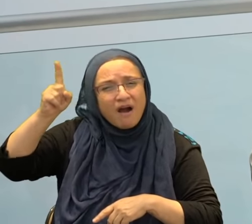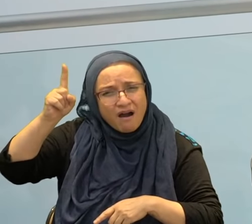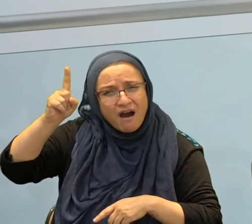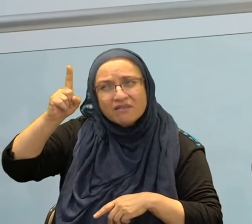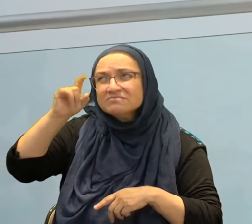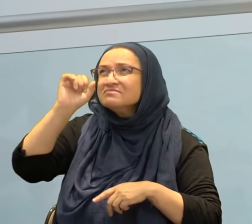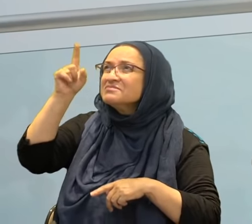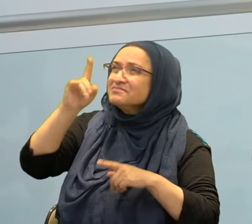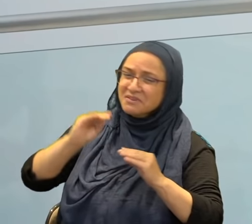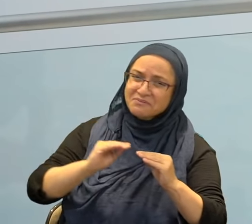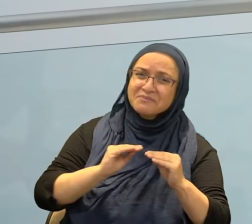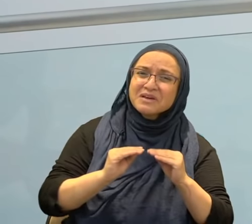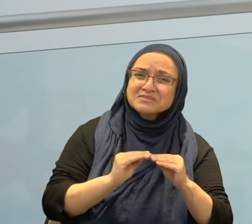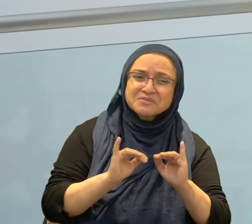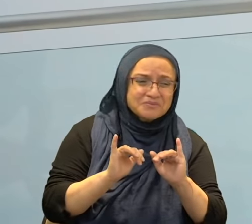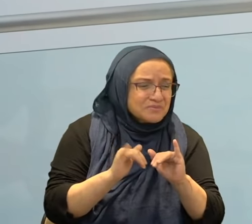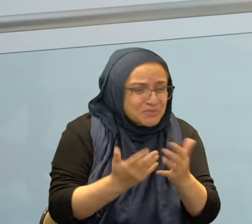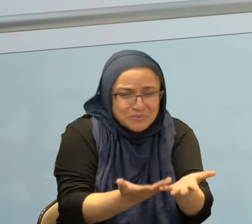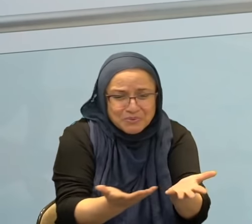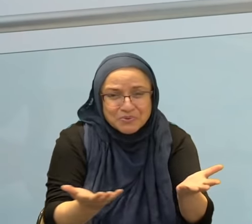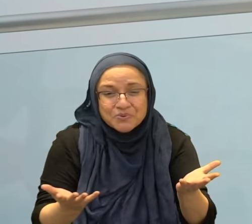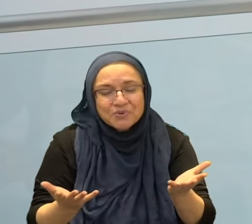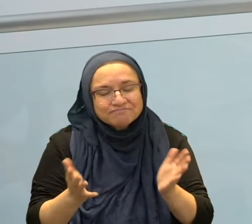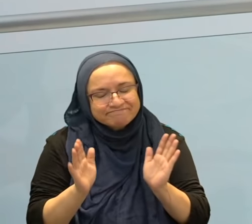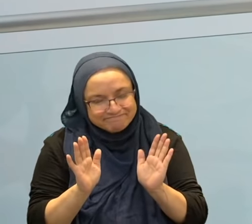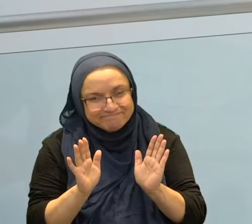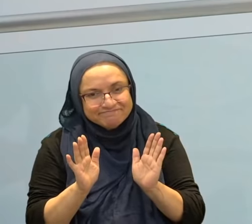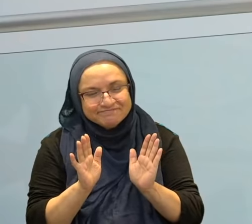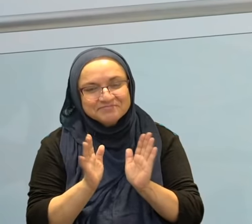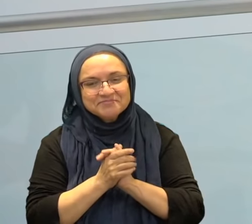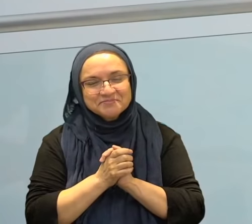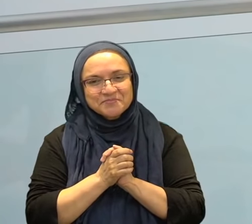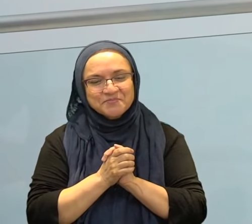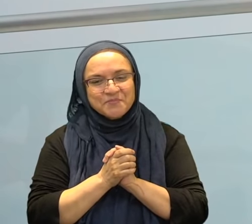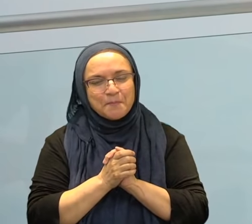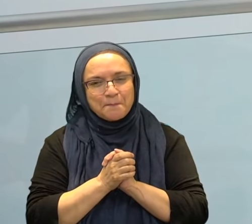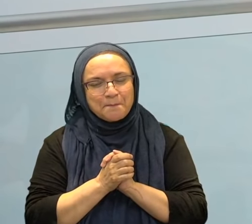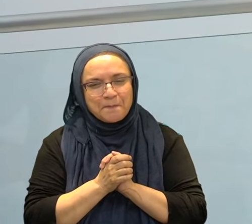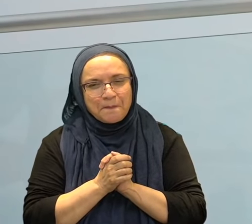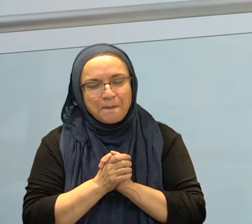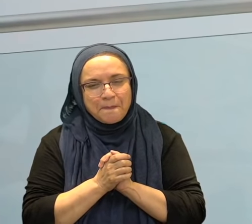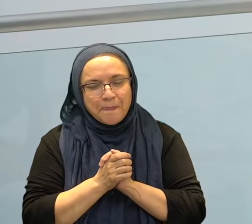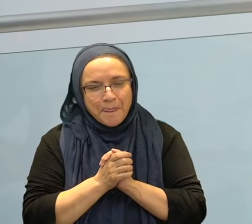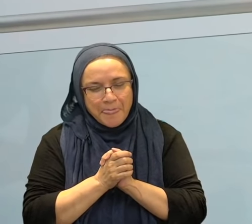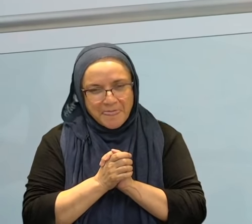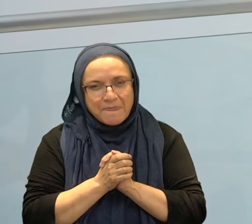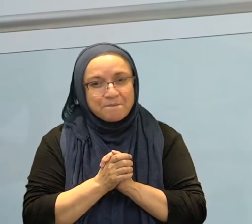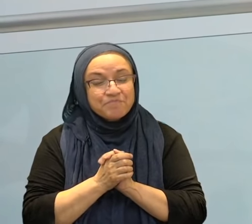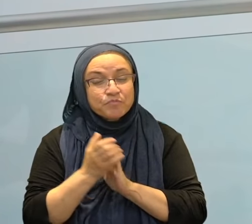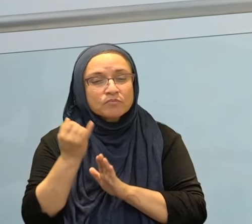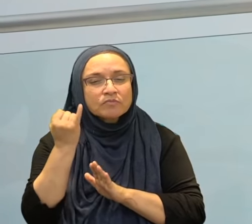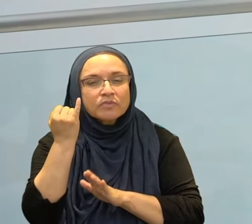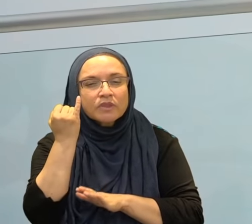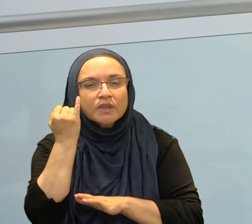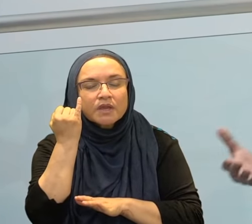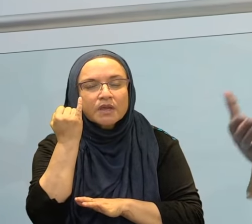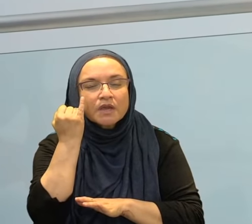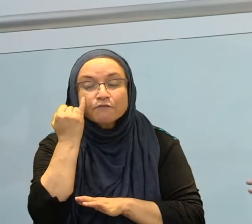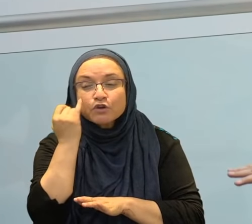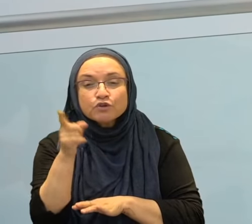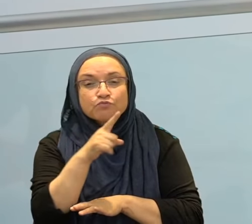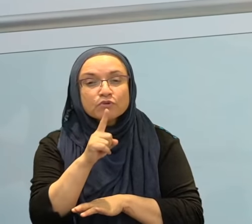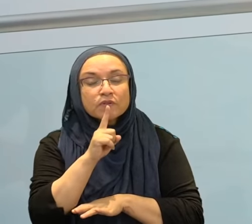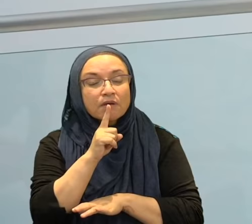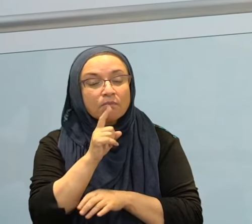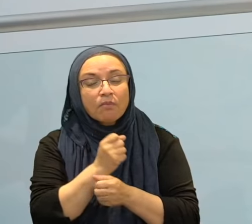also have a permanence in regards to the consequences in life you lose someone you love as much as you cope that